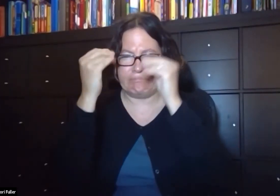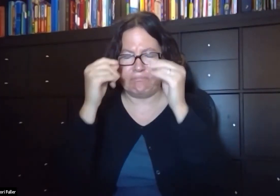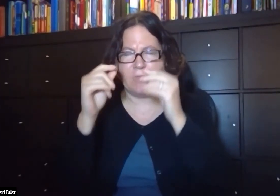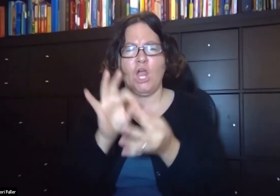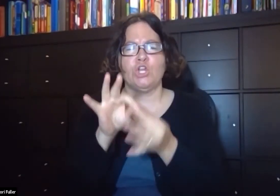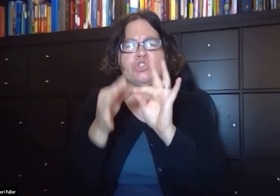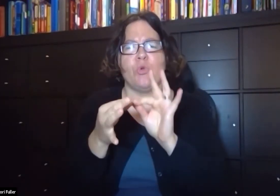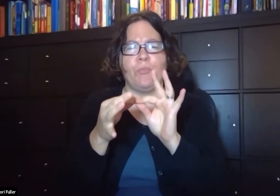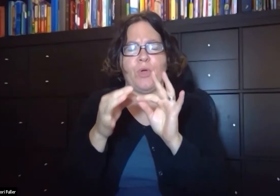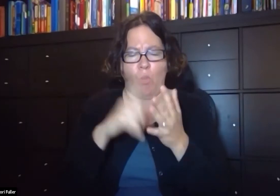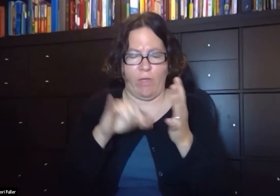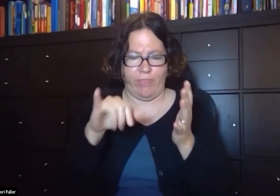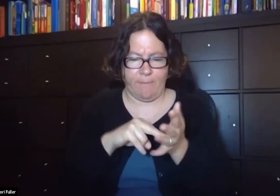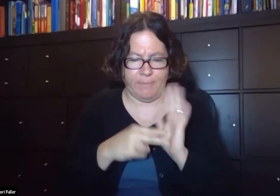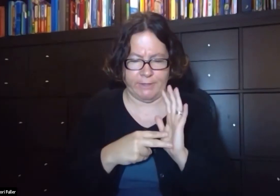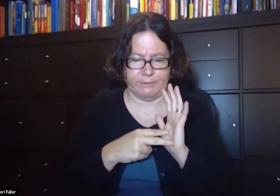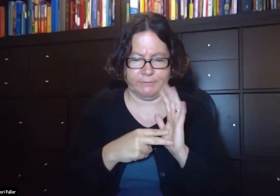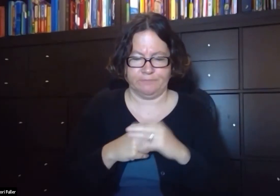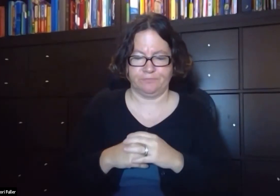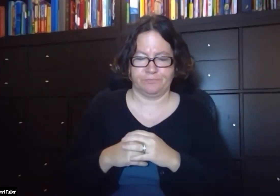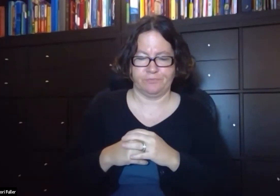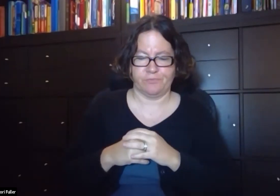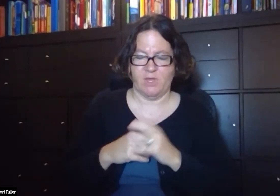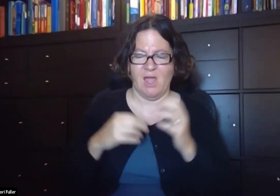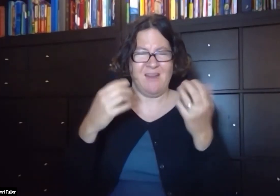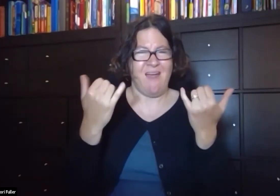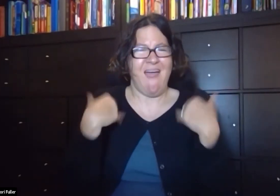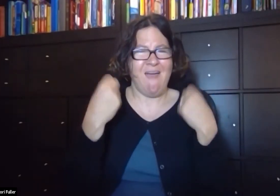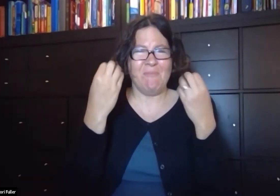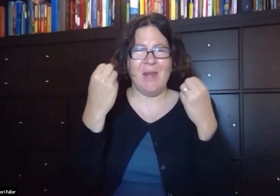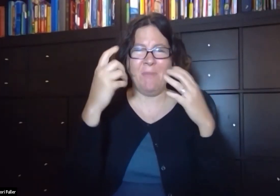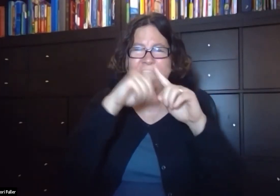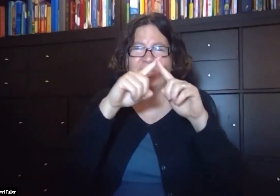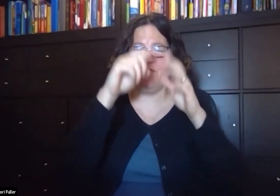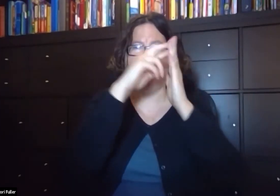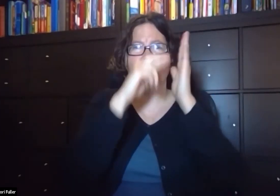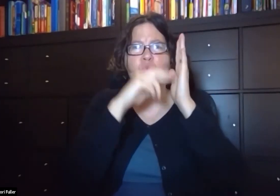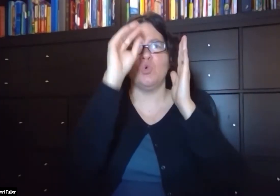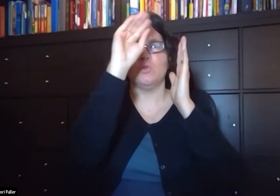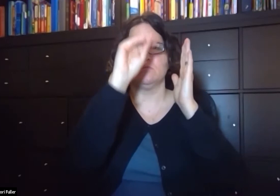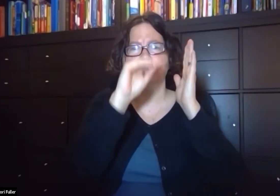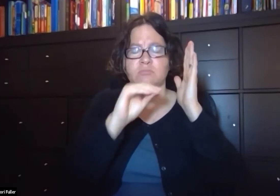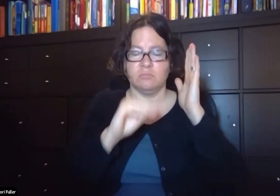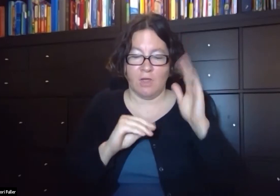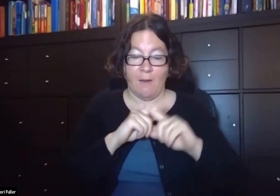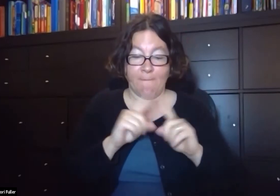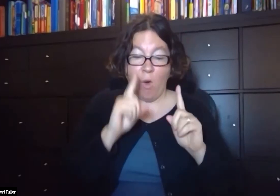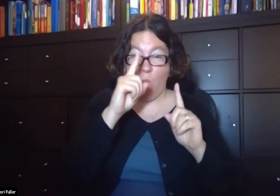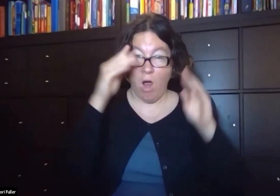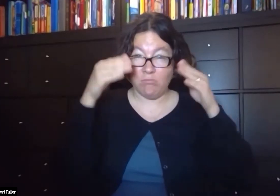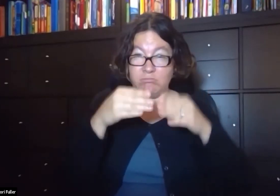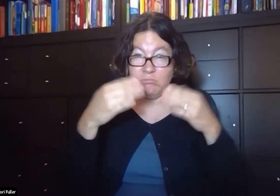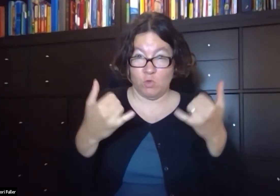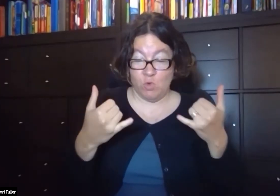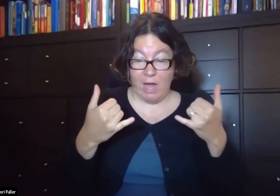and the scribes. And so they would speak often as to how these laws were to be